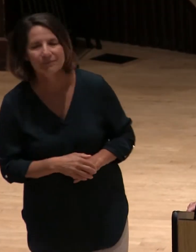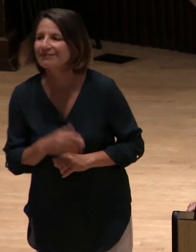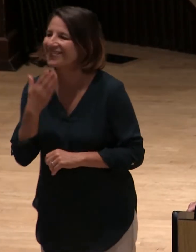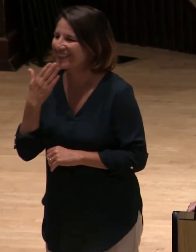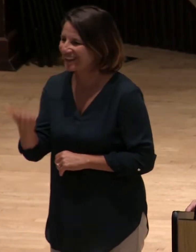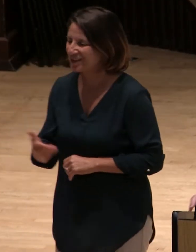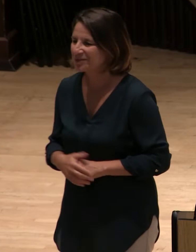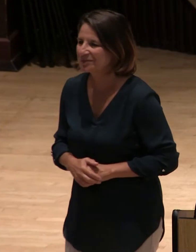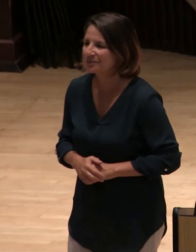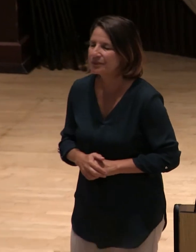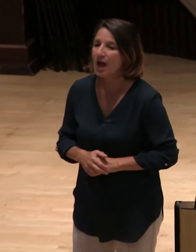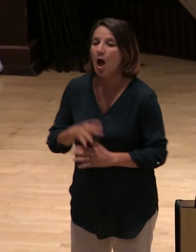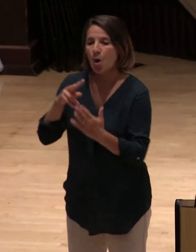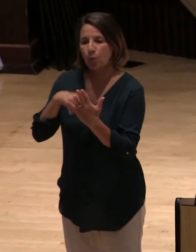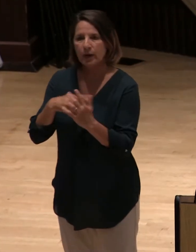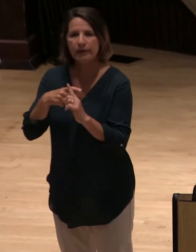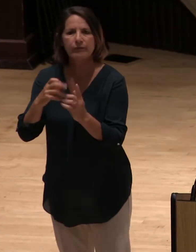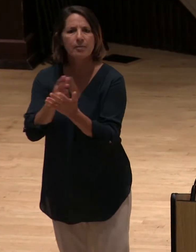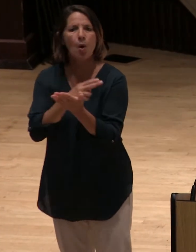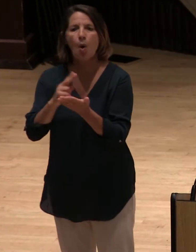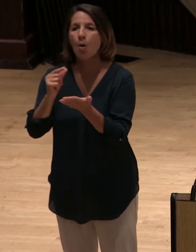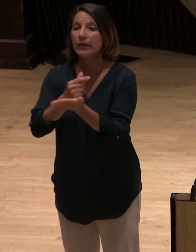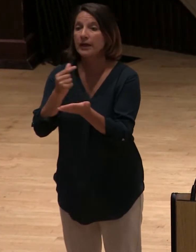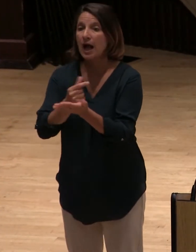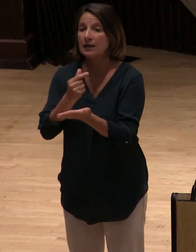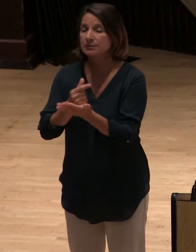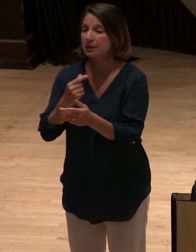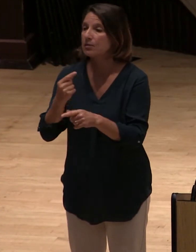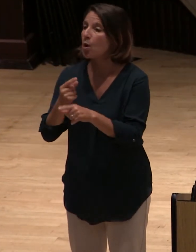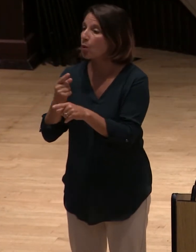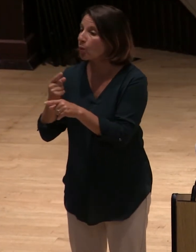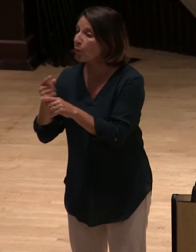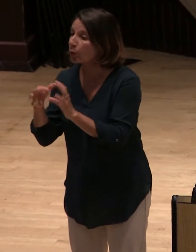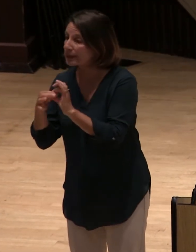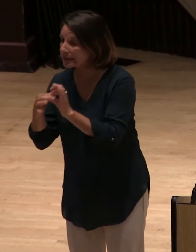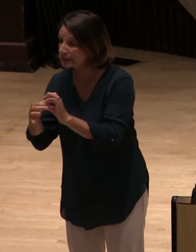Thank you. A reading from the Holy Gospel according to Luke.